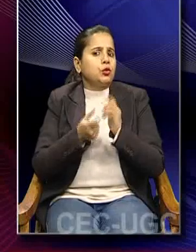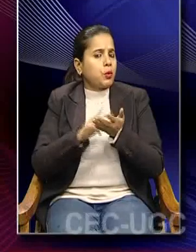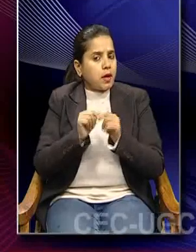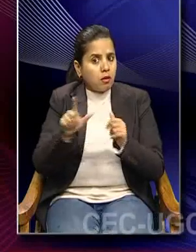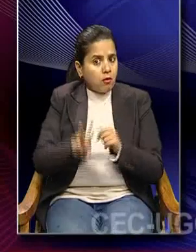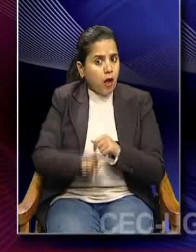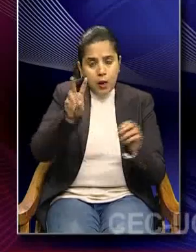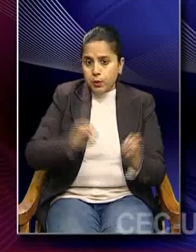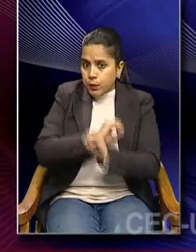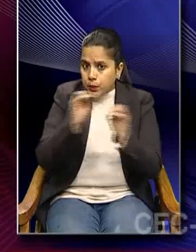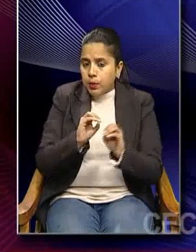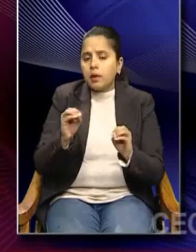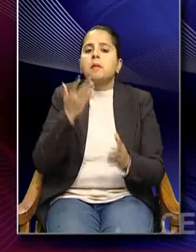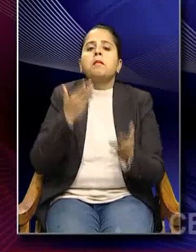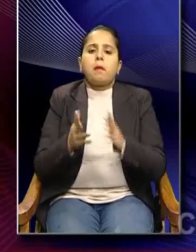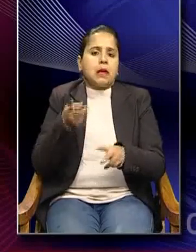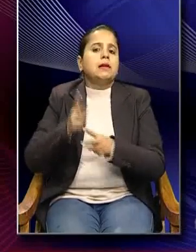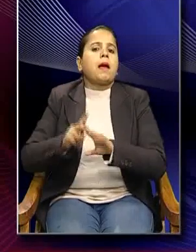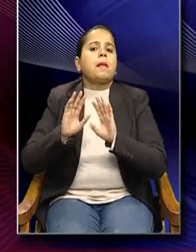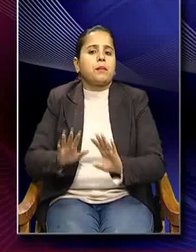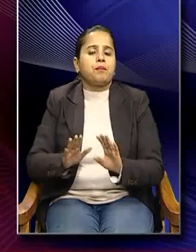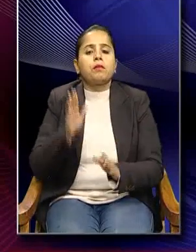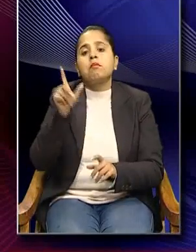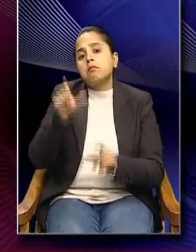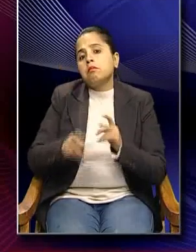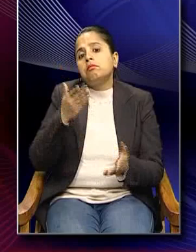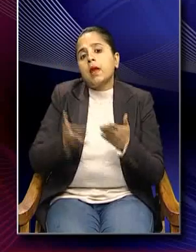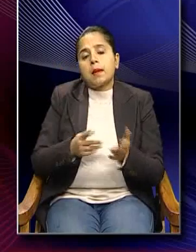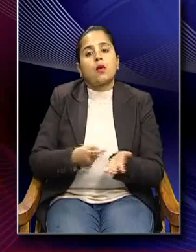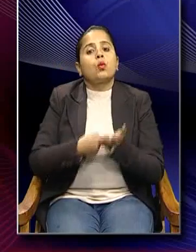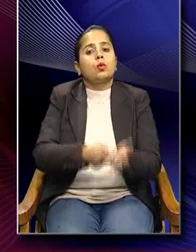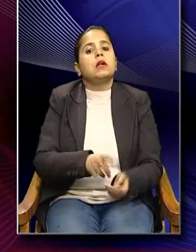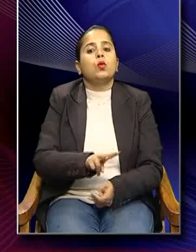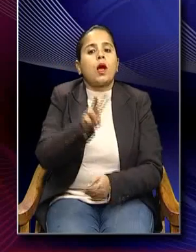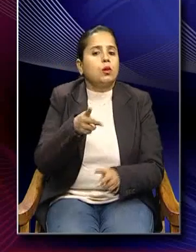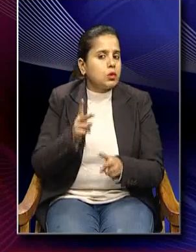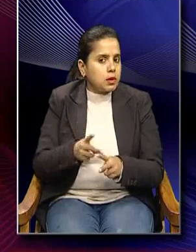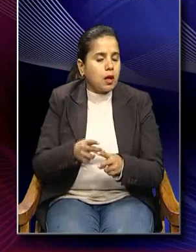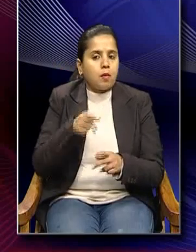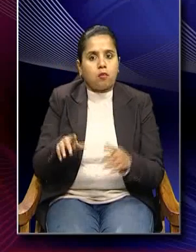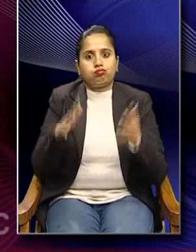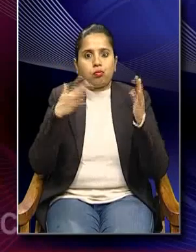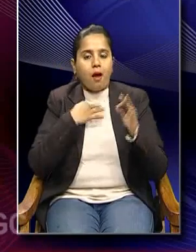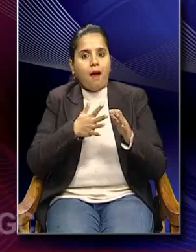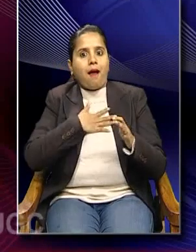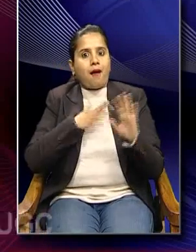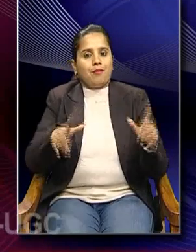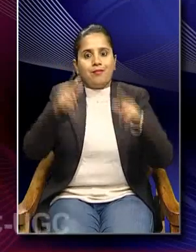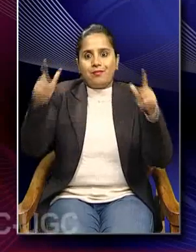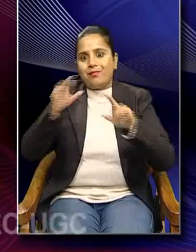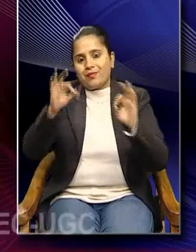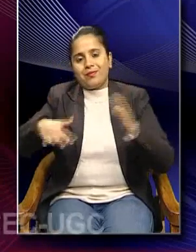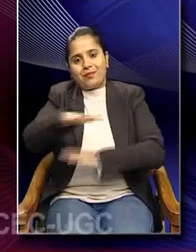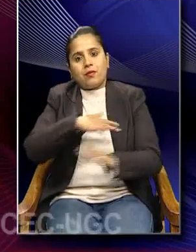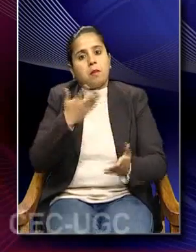instrumental value, they may exist, people may value it just by admiring the greenery around. So that